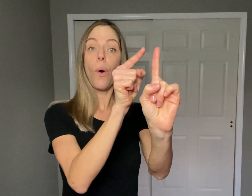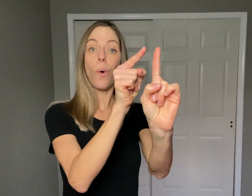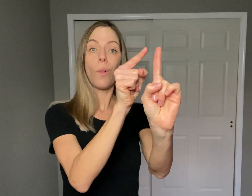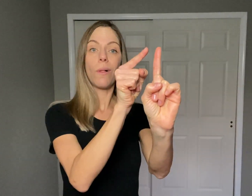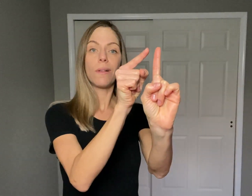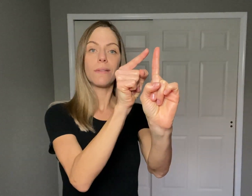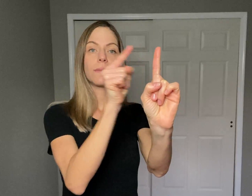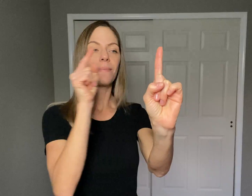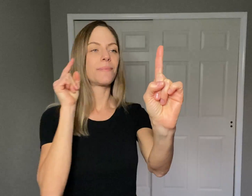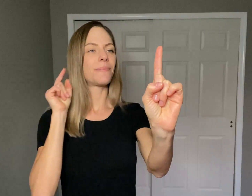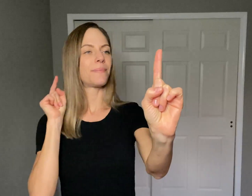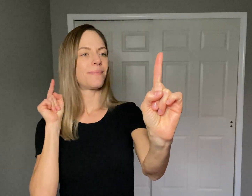Goal.